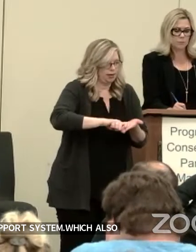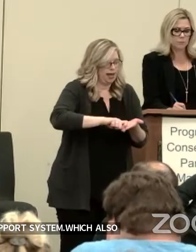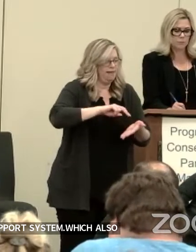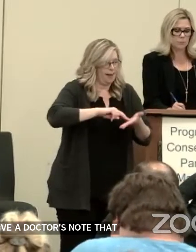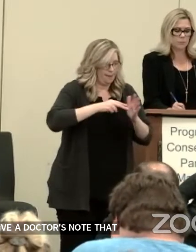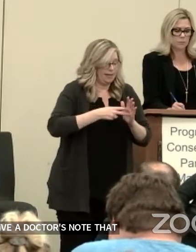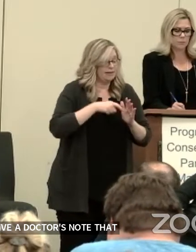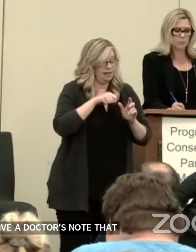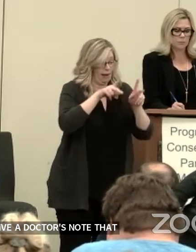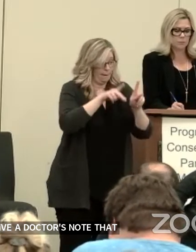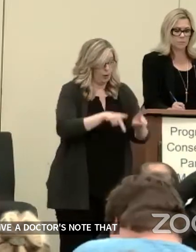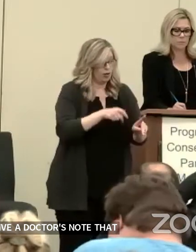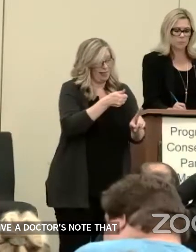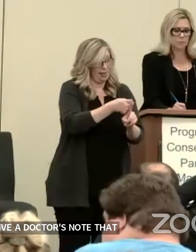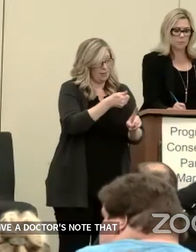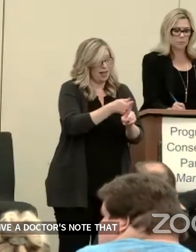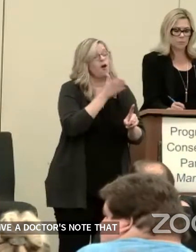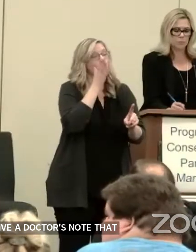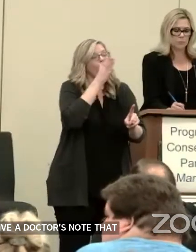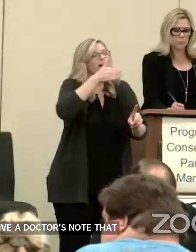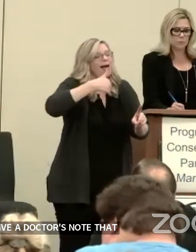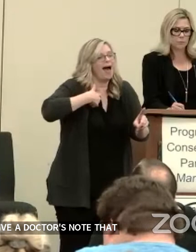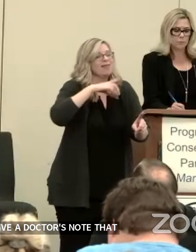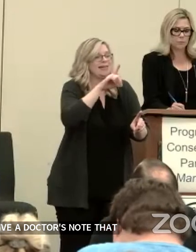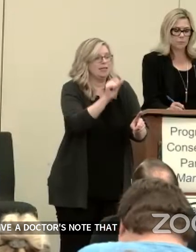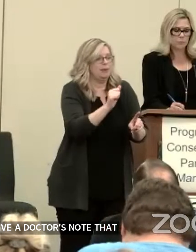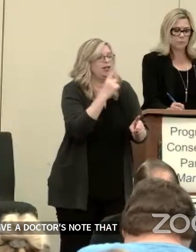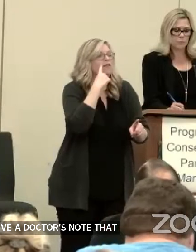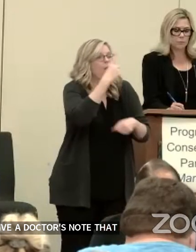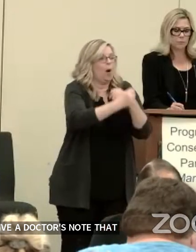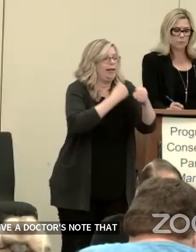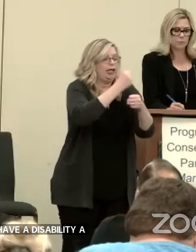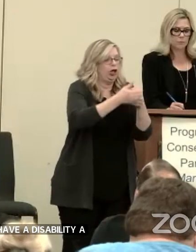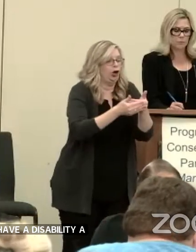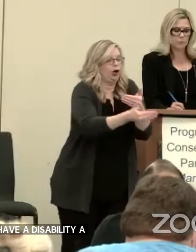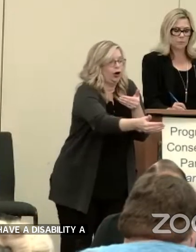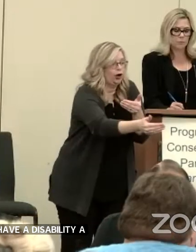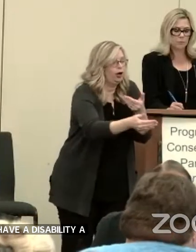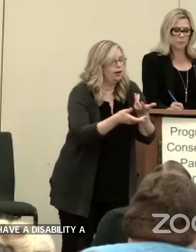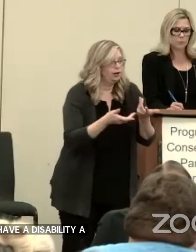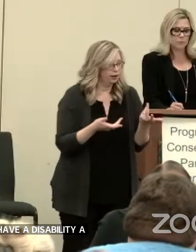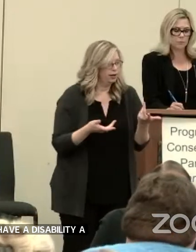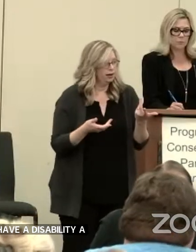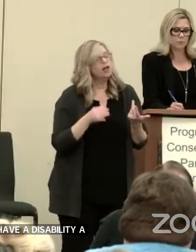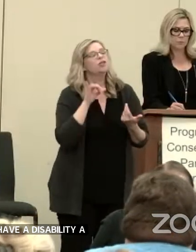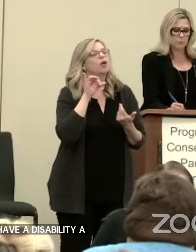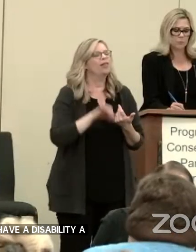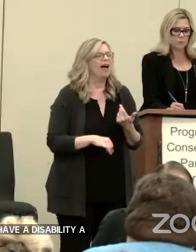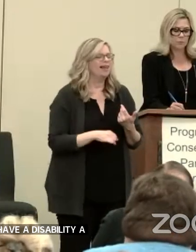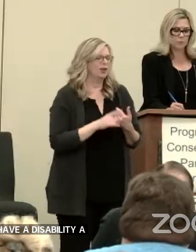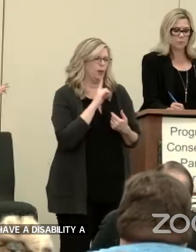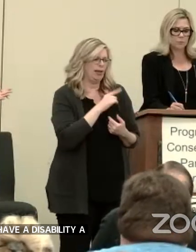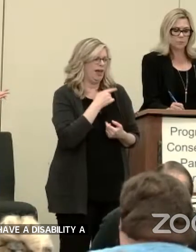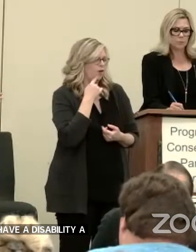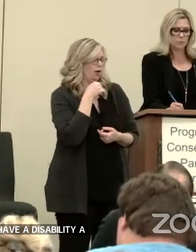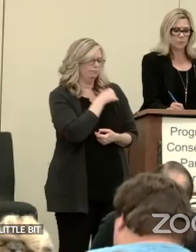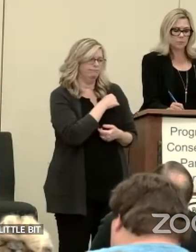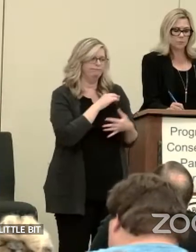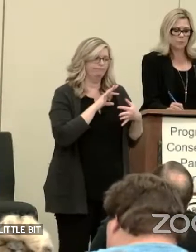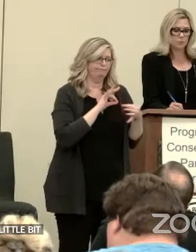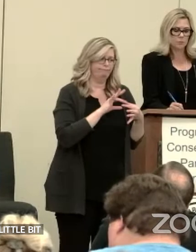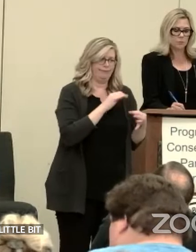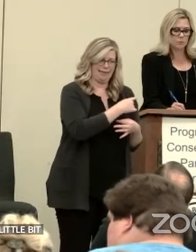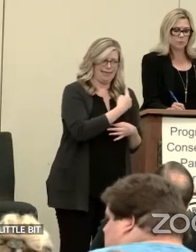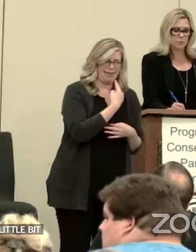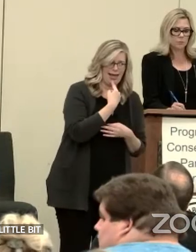will have a disability a year out. So it's a little bit more, it's disingenuous for my colleague here to